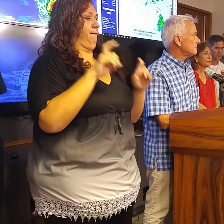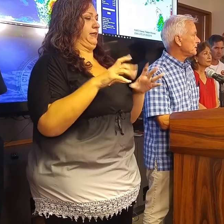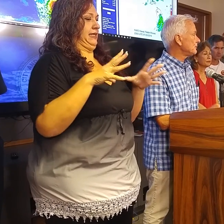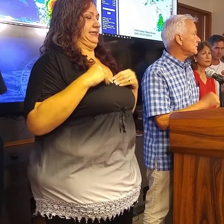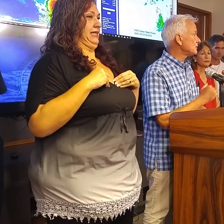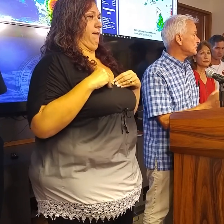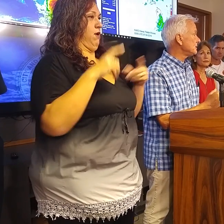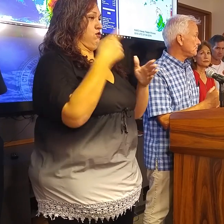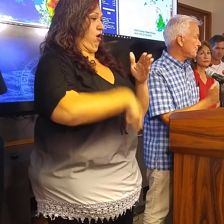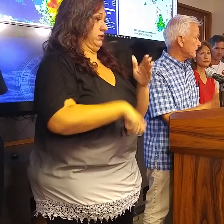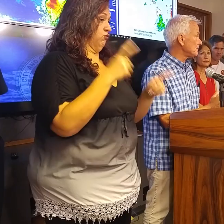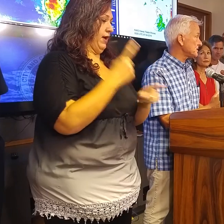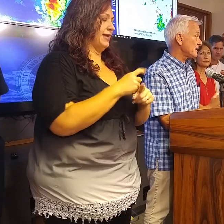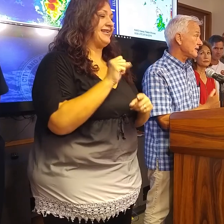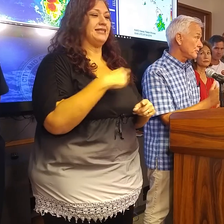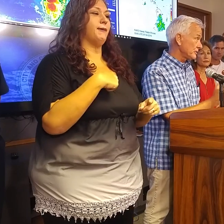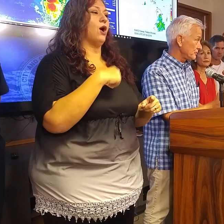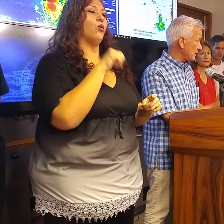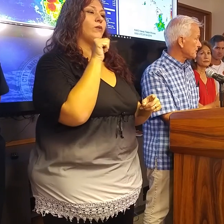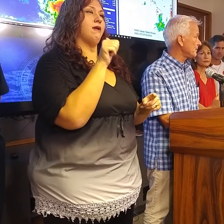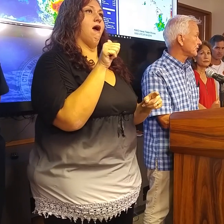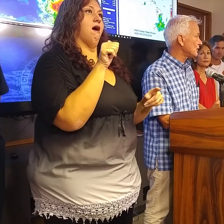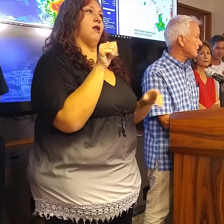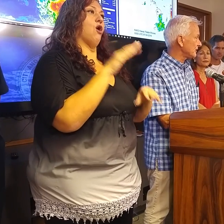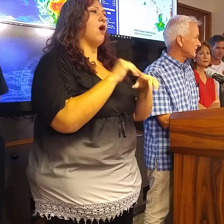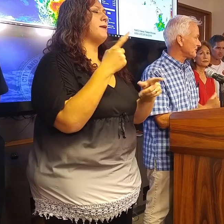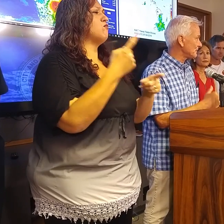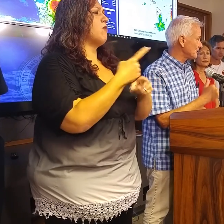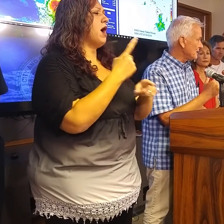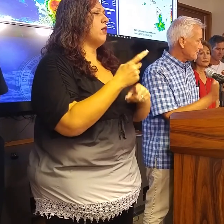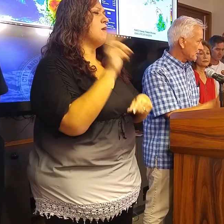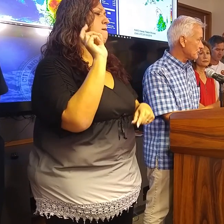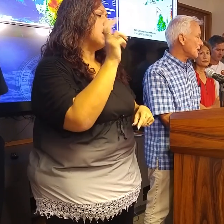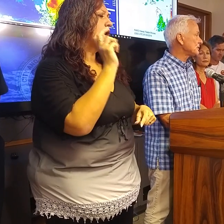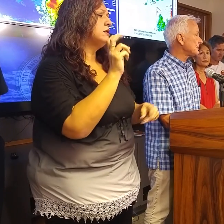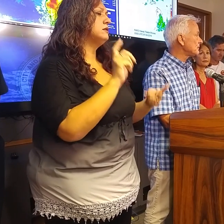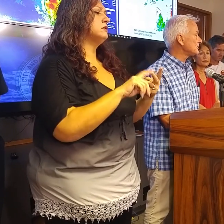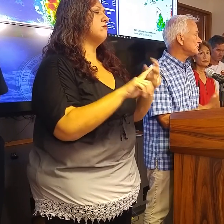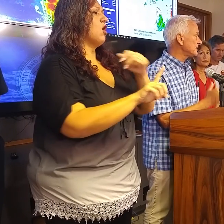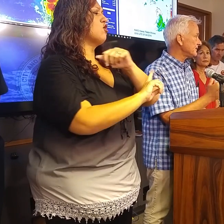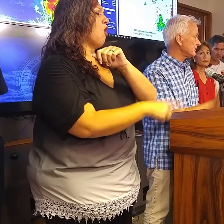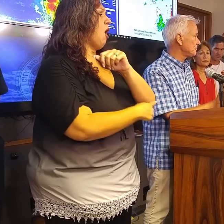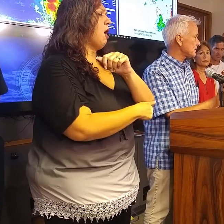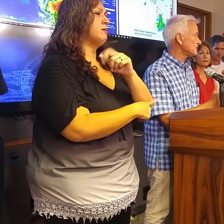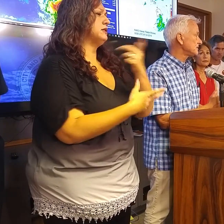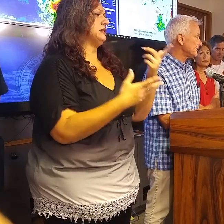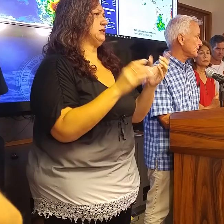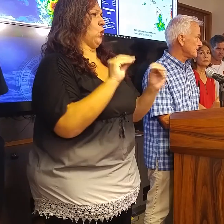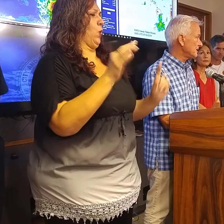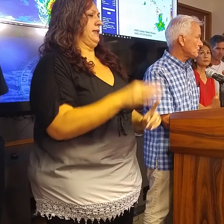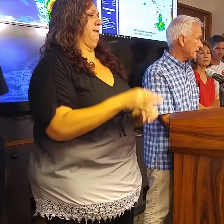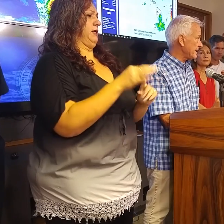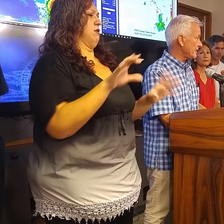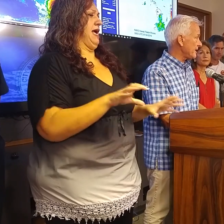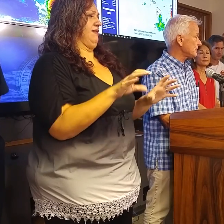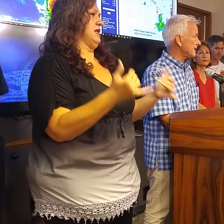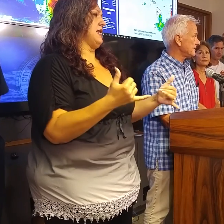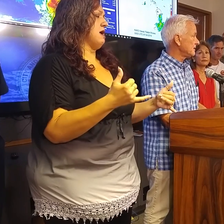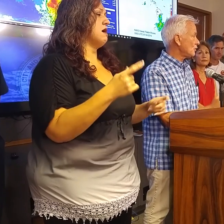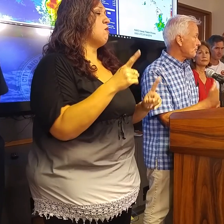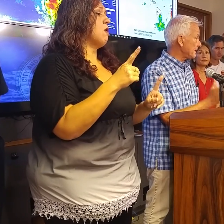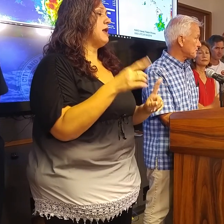Right, but we don't usually put as much out, like we're regular bus service, you know, we're regular garbage, we're not doing anything special or different right now